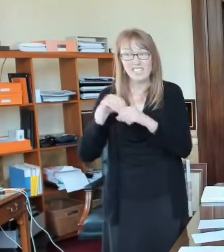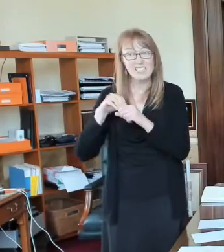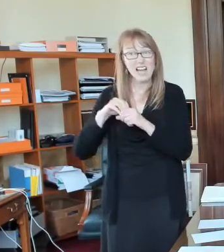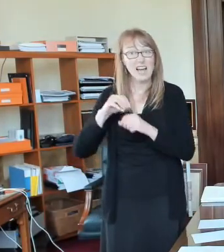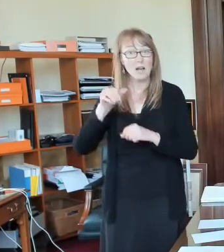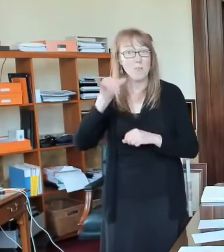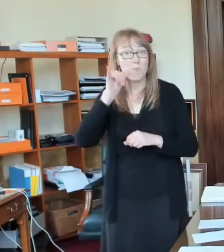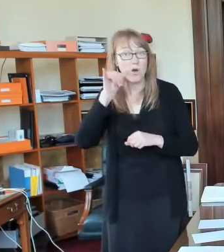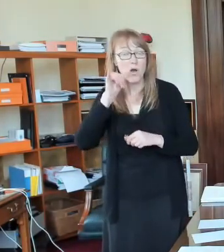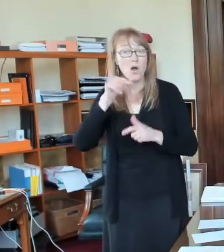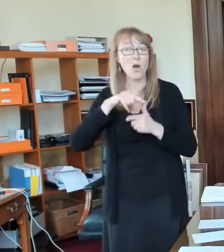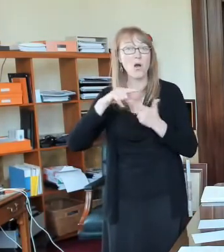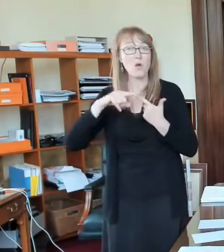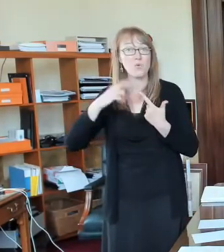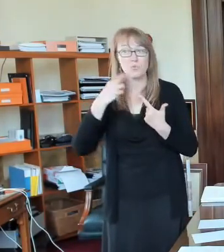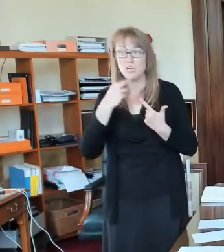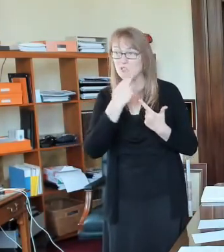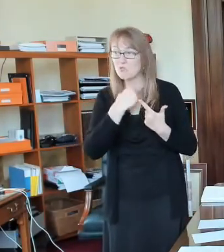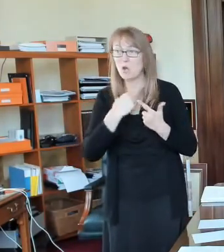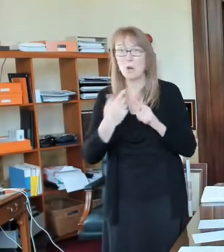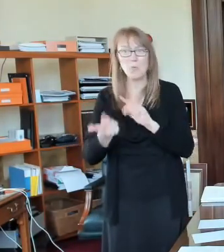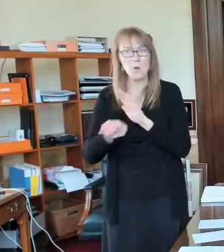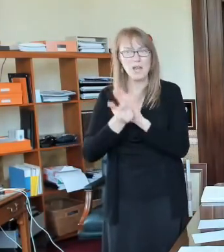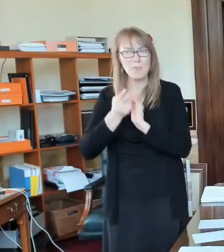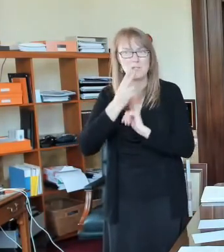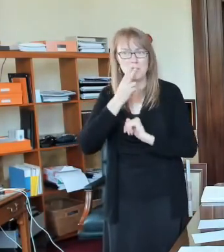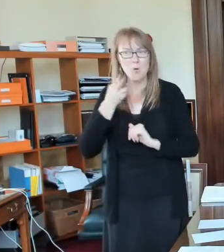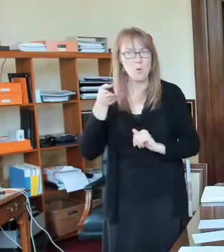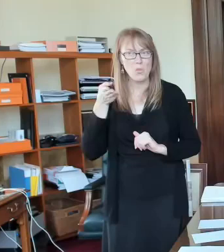inside in bars or restaurants or that kind of thing.